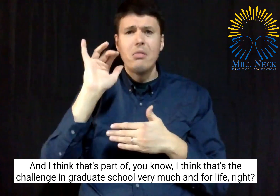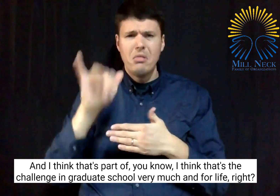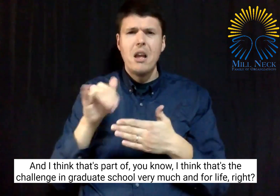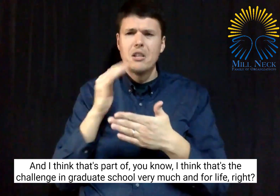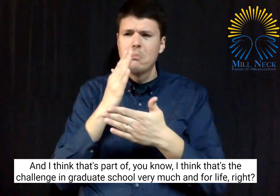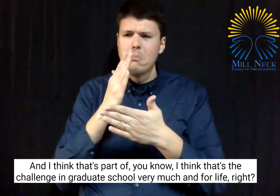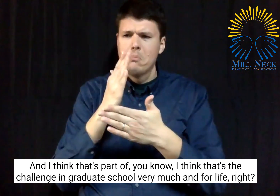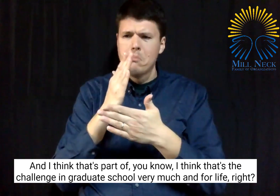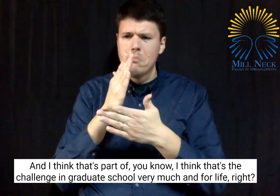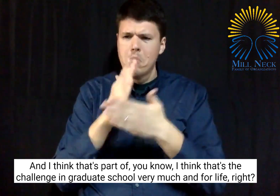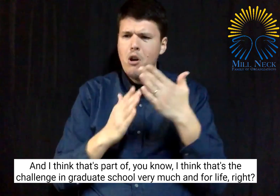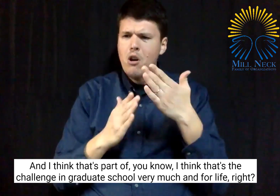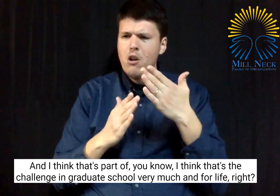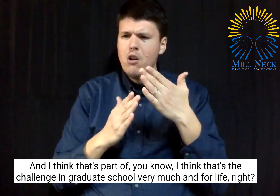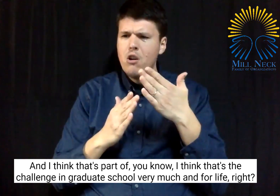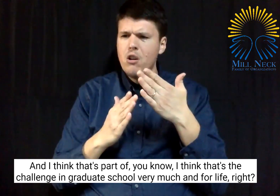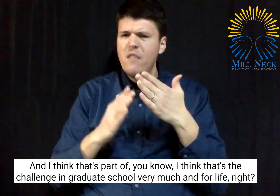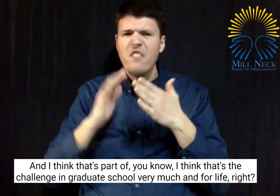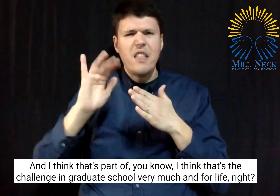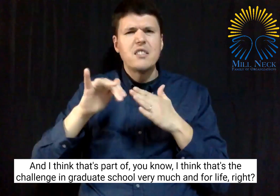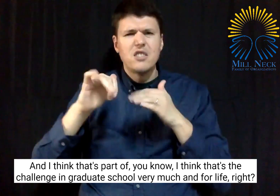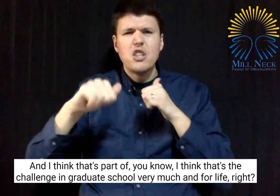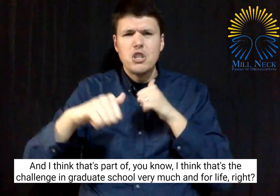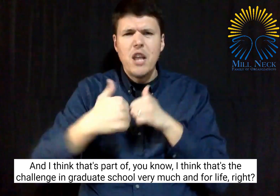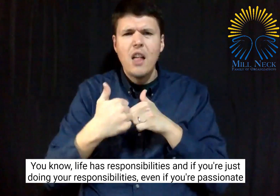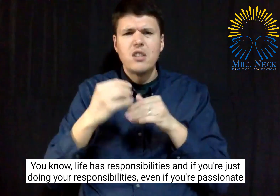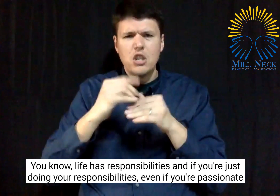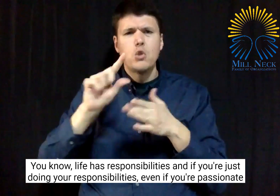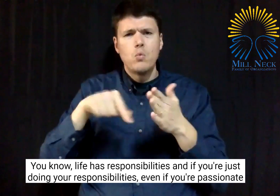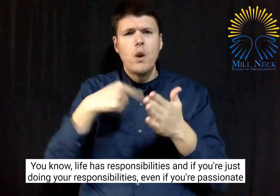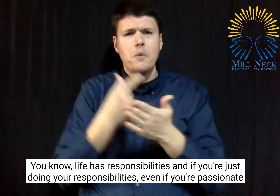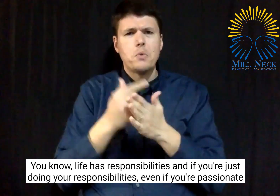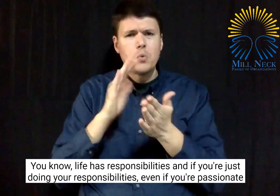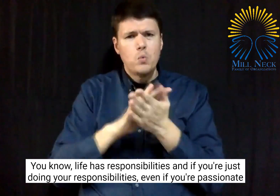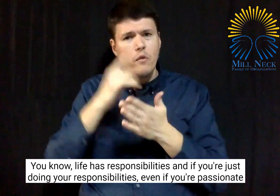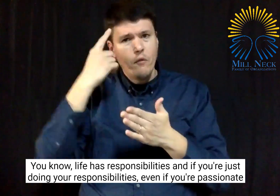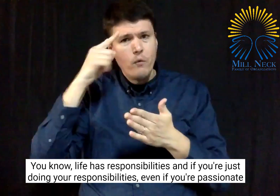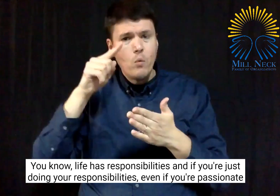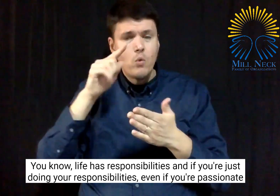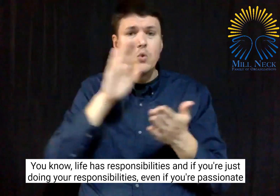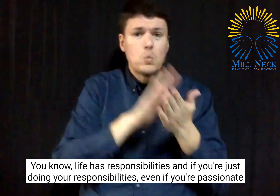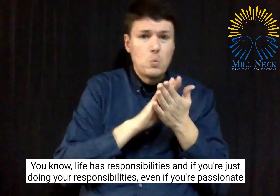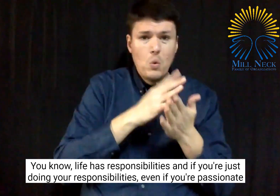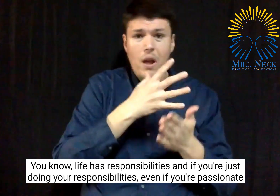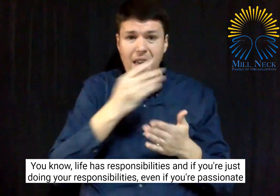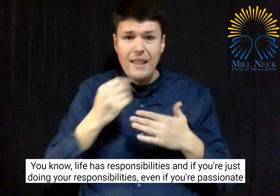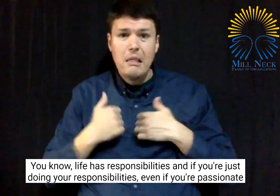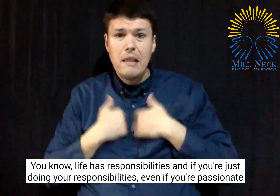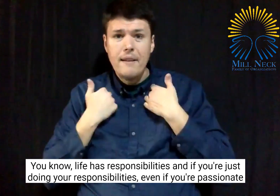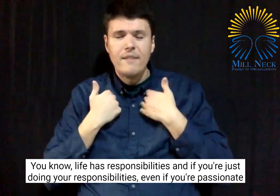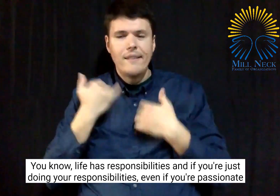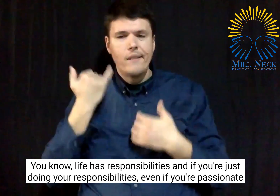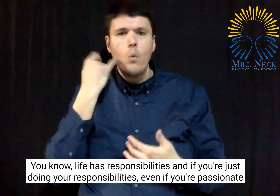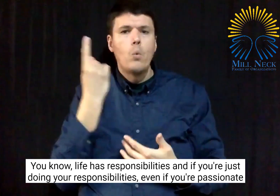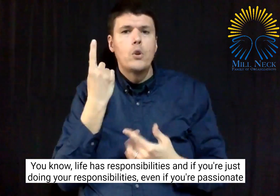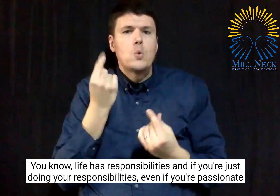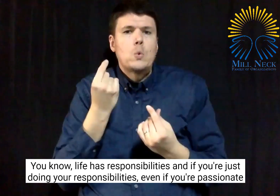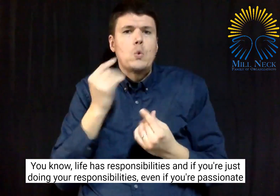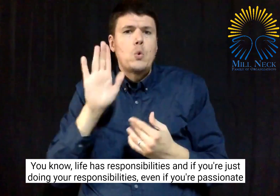the challenge in graduate school very much, and for life, right? Life has responsibilities. And if you're just doing your responsibilities, even if you're passionate